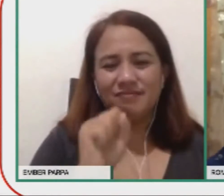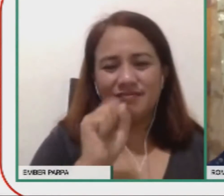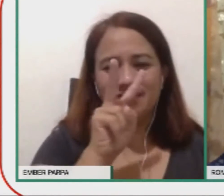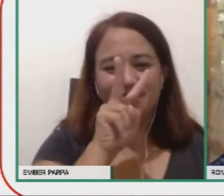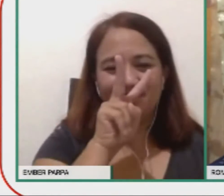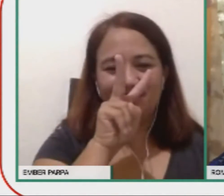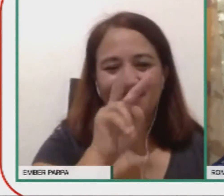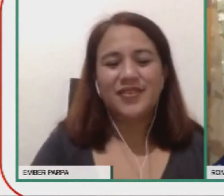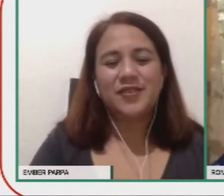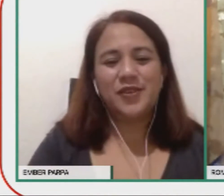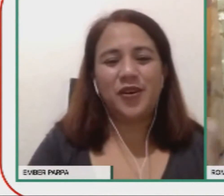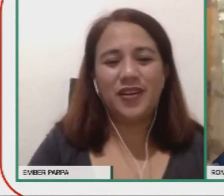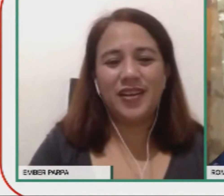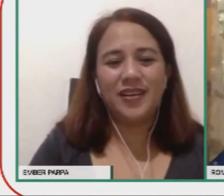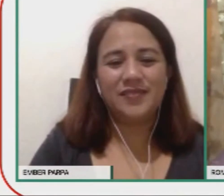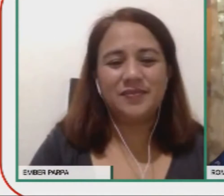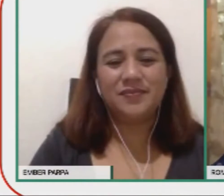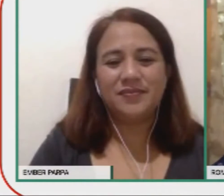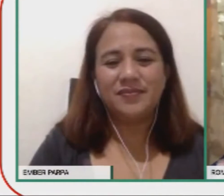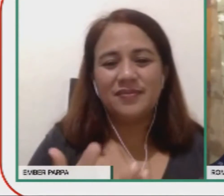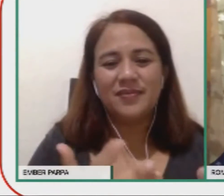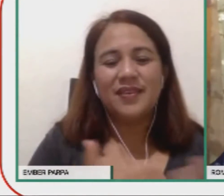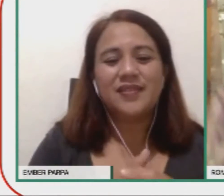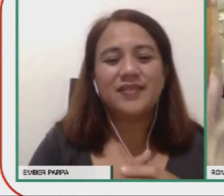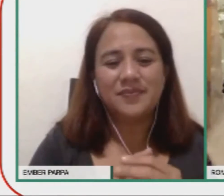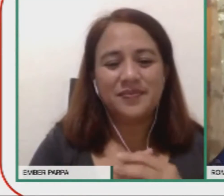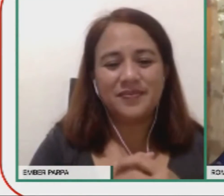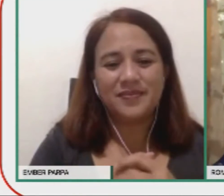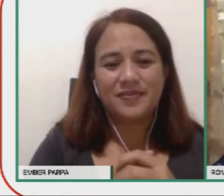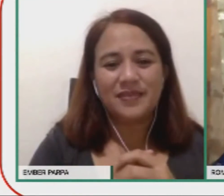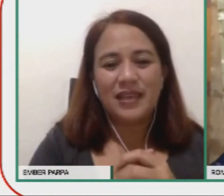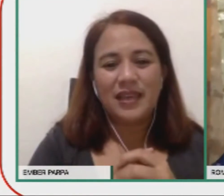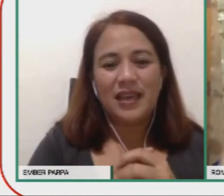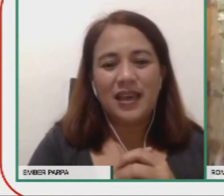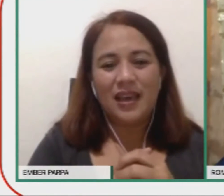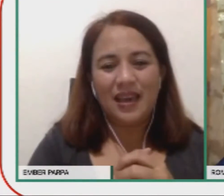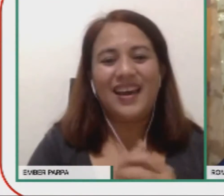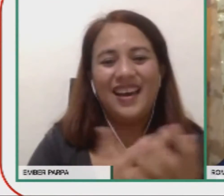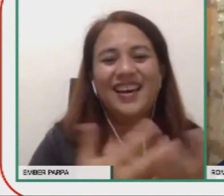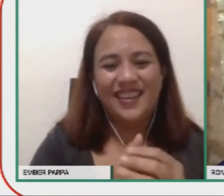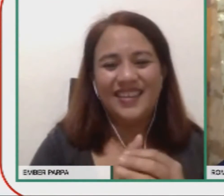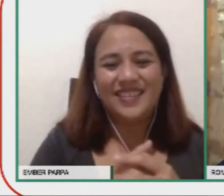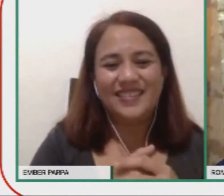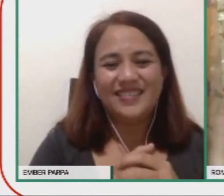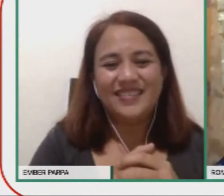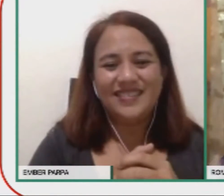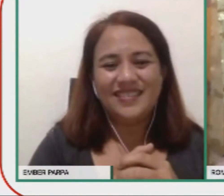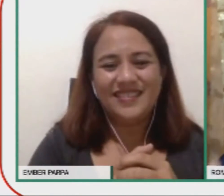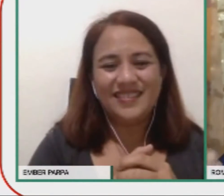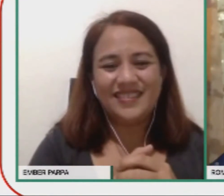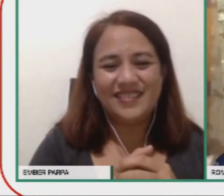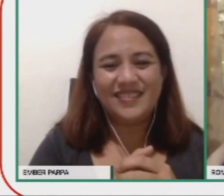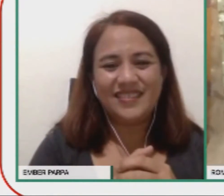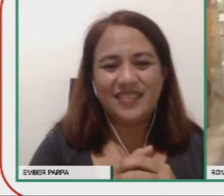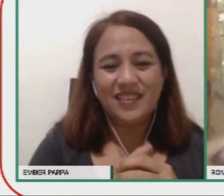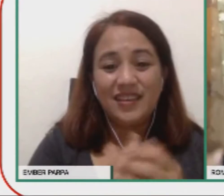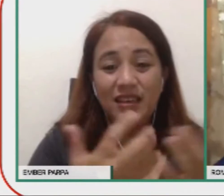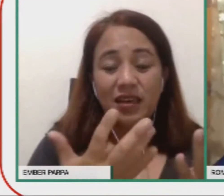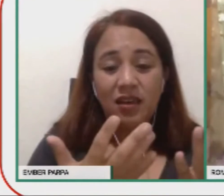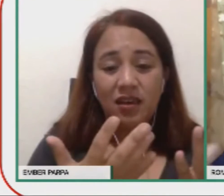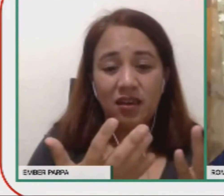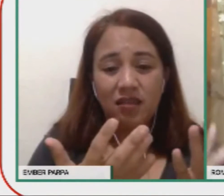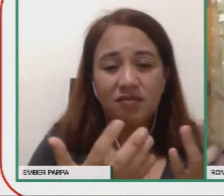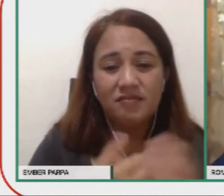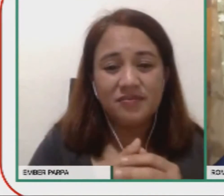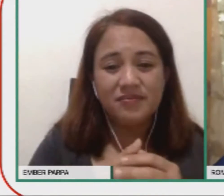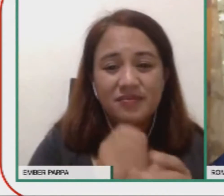problem. Sorry. No problem. It's okay. I thought it was Flo's dog. Because Flo is also one of her